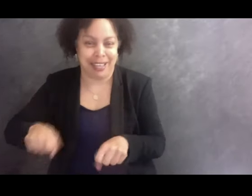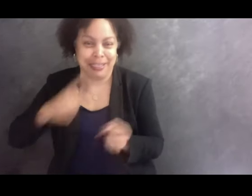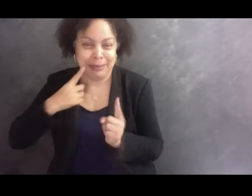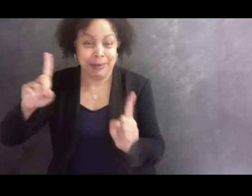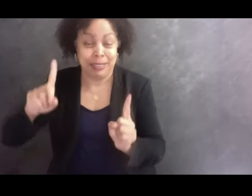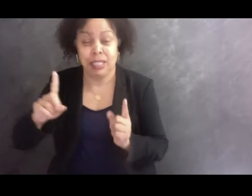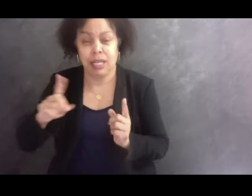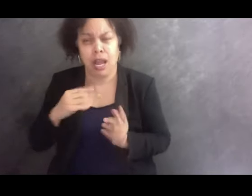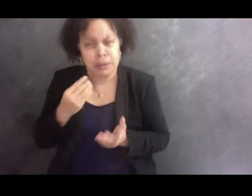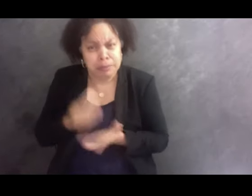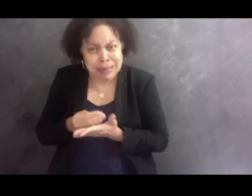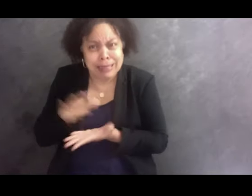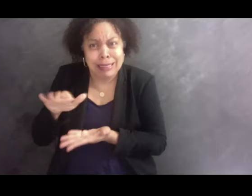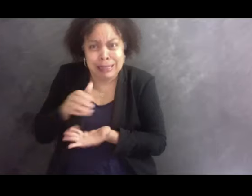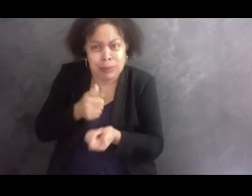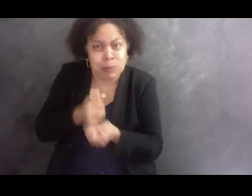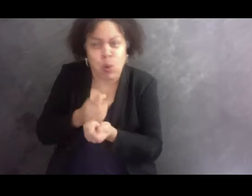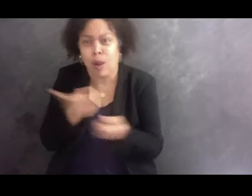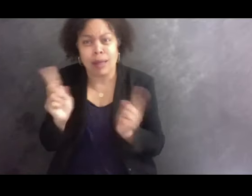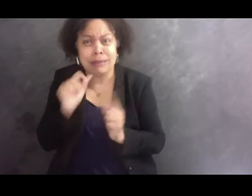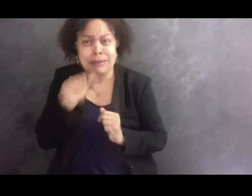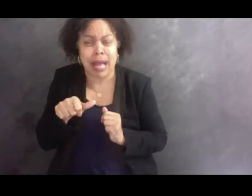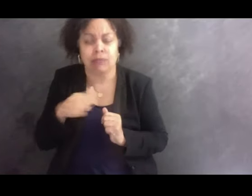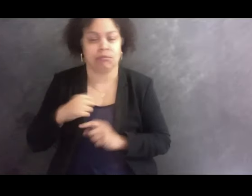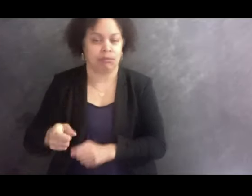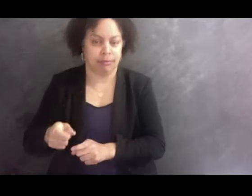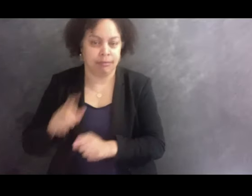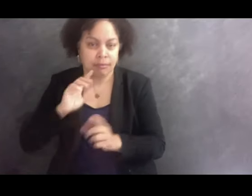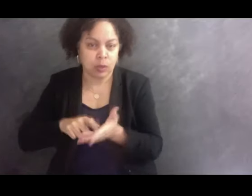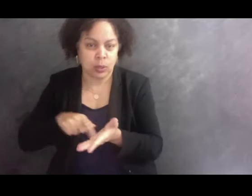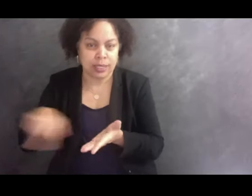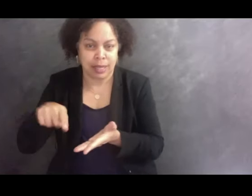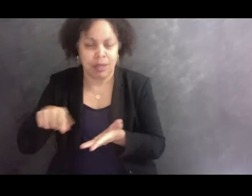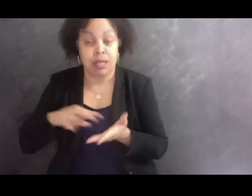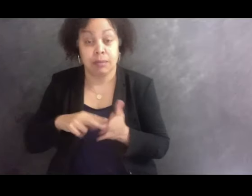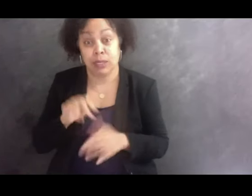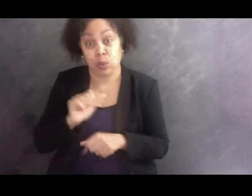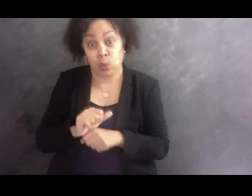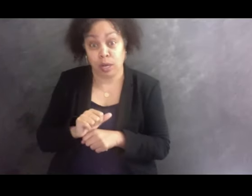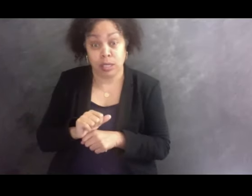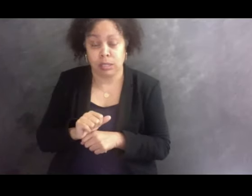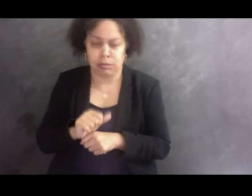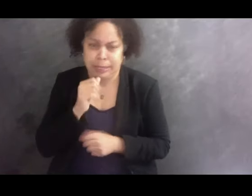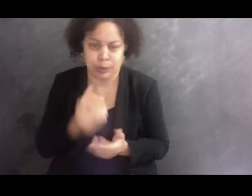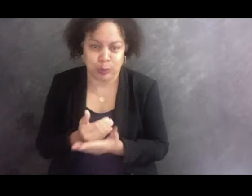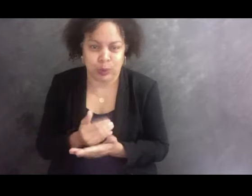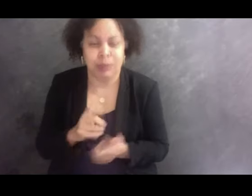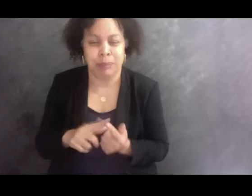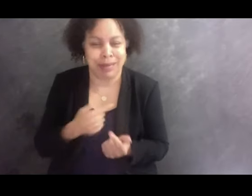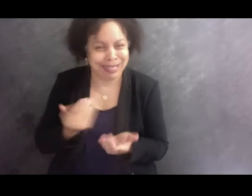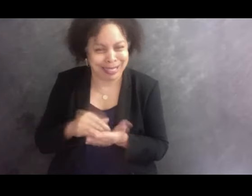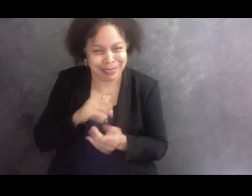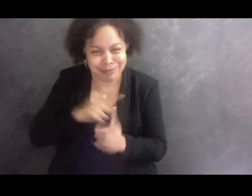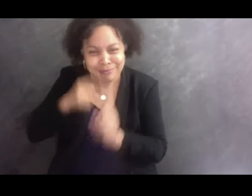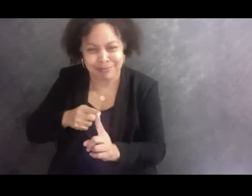Wild Futures, in many ways, is not so much a departure from anything you've seen before, but a reaffirmation of our core mission and core